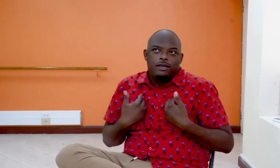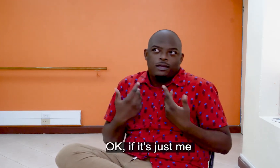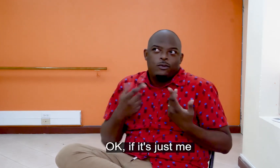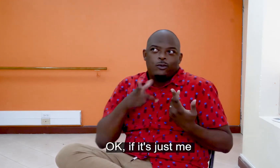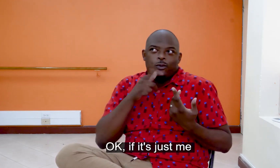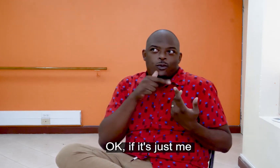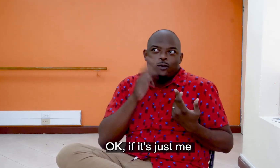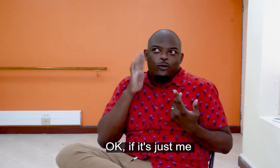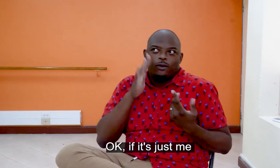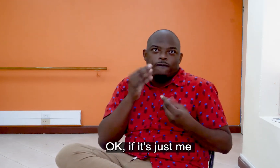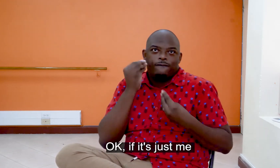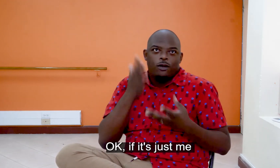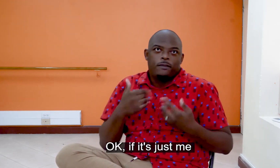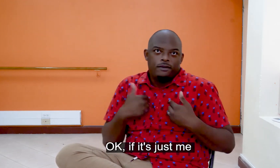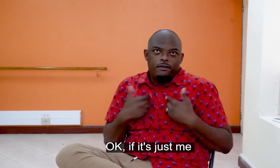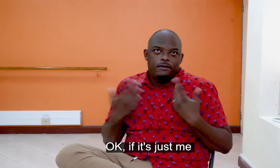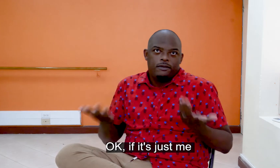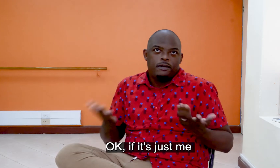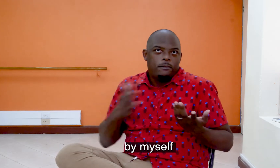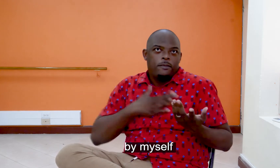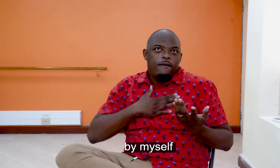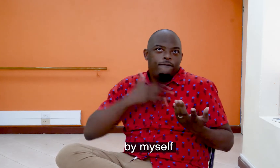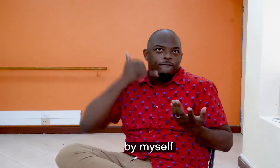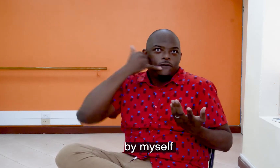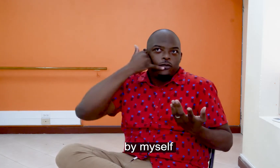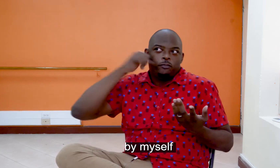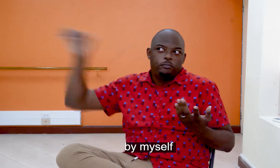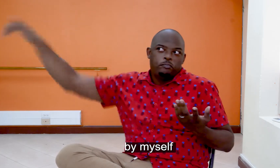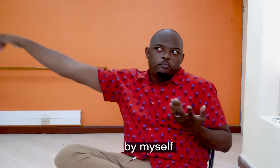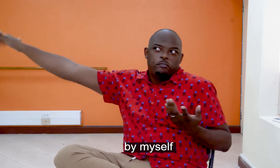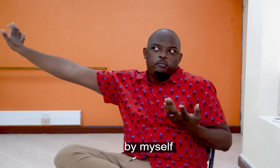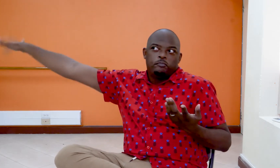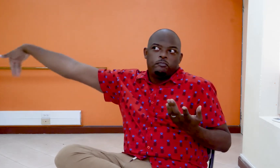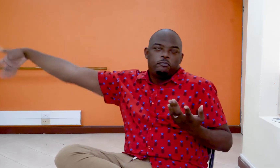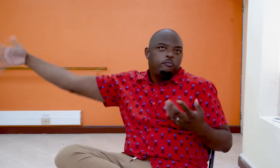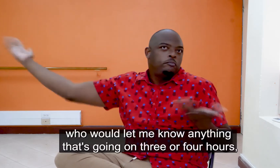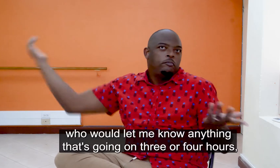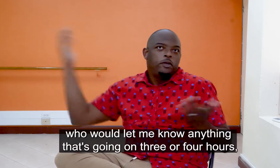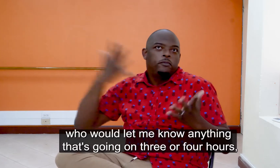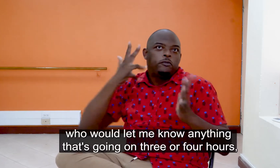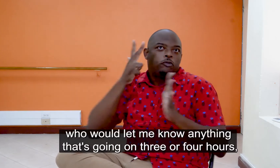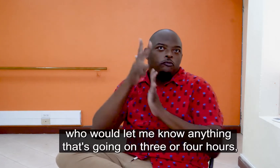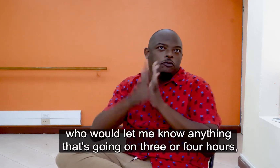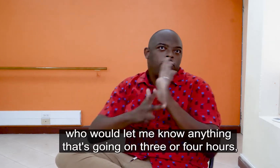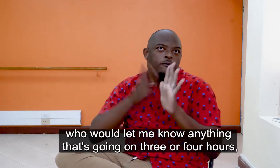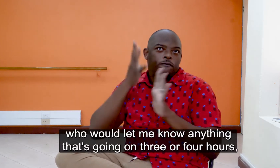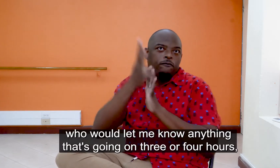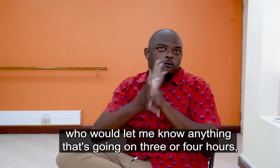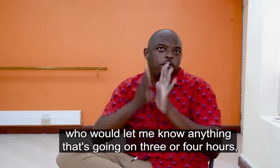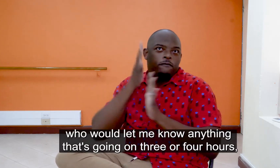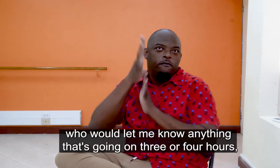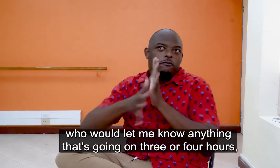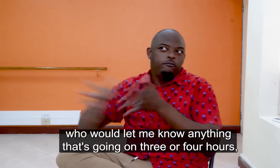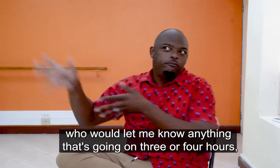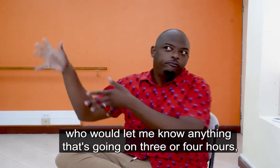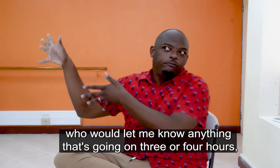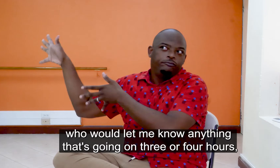Okay, if it's just me, by myself, who would let me know anything that's going on 3 hours, 4 hours,